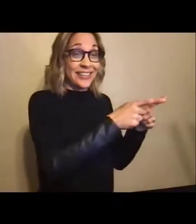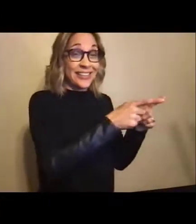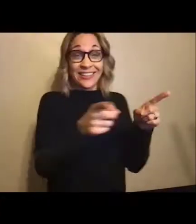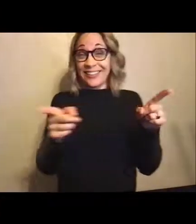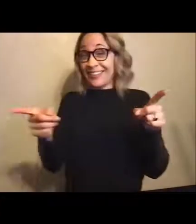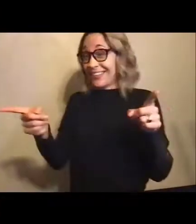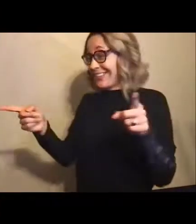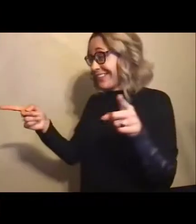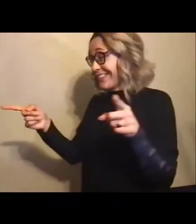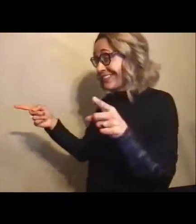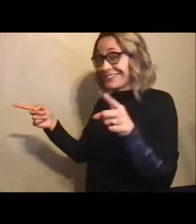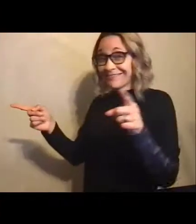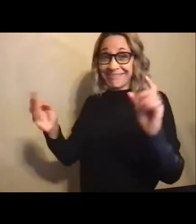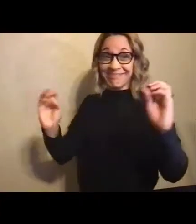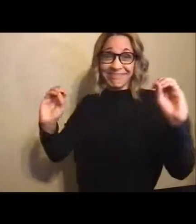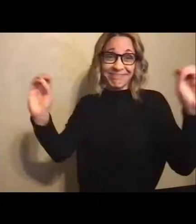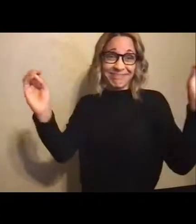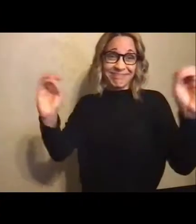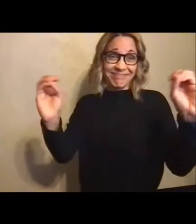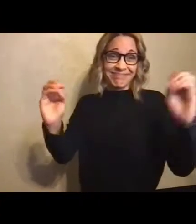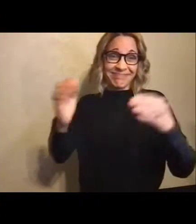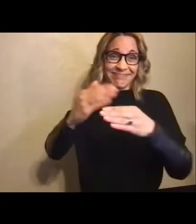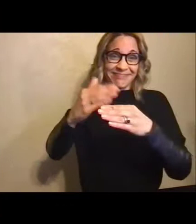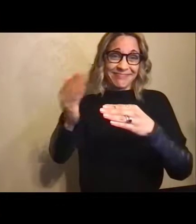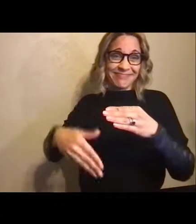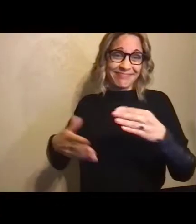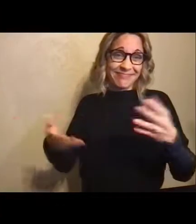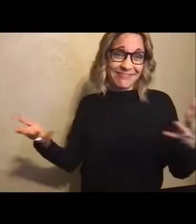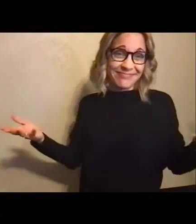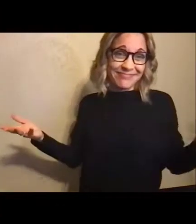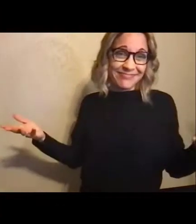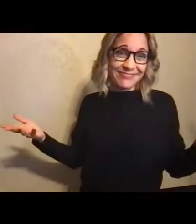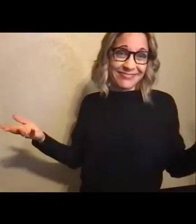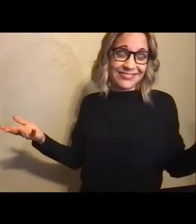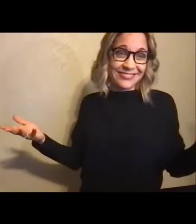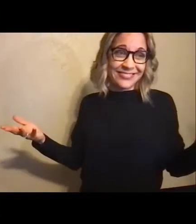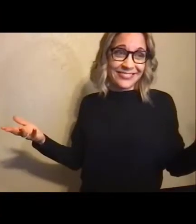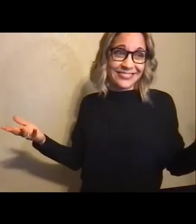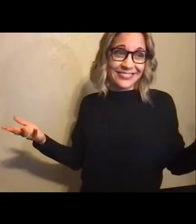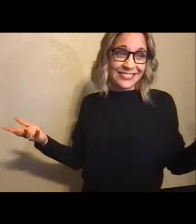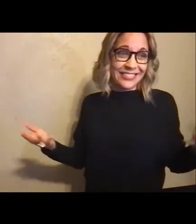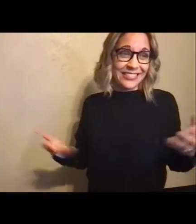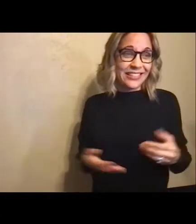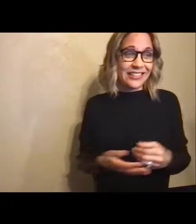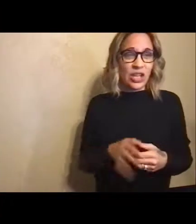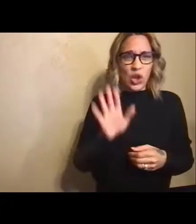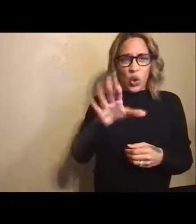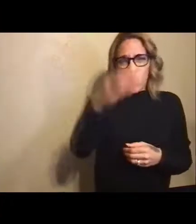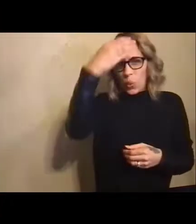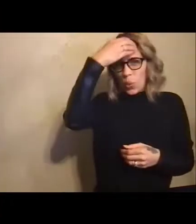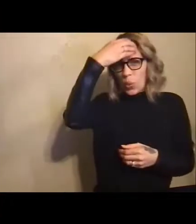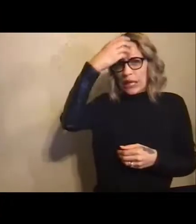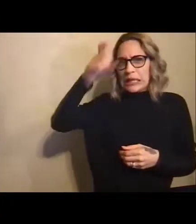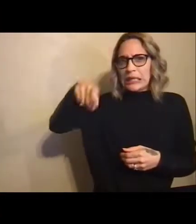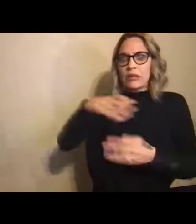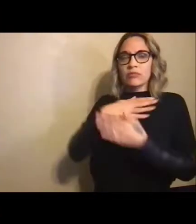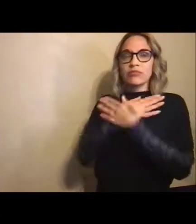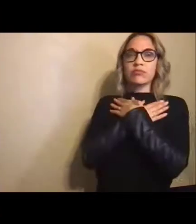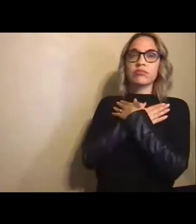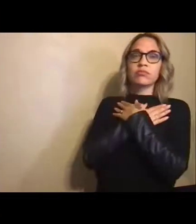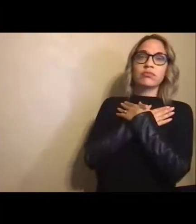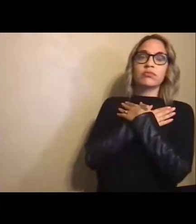move on to the next thing. But have you quite taken a full scope at your tasks to understand where your results